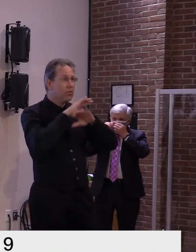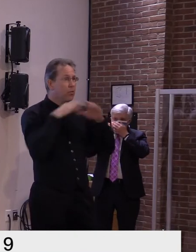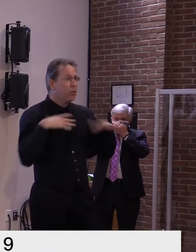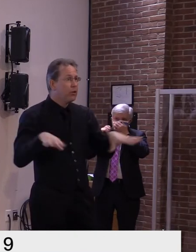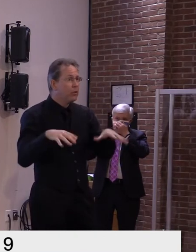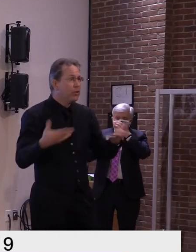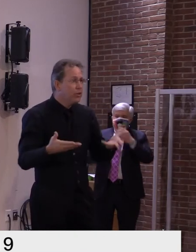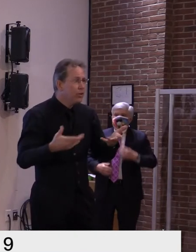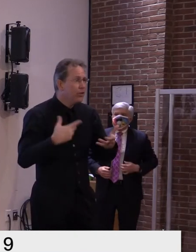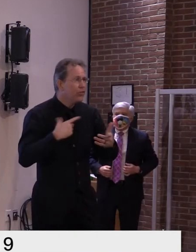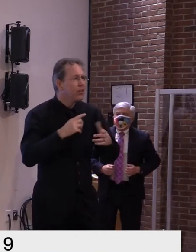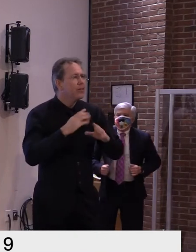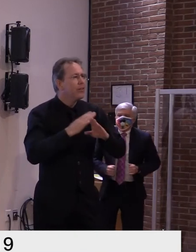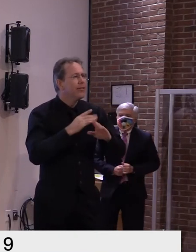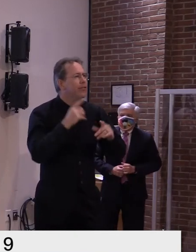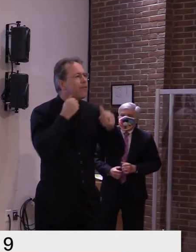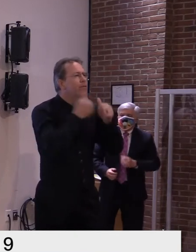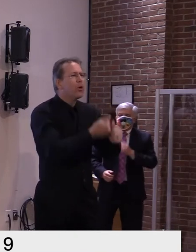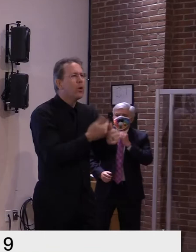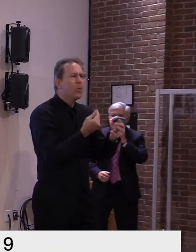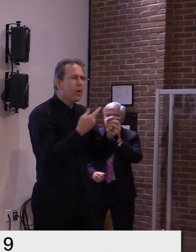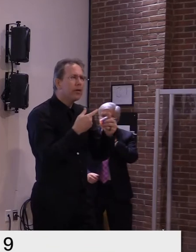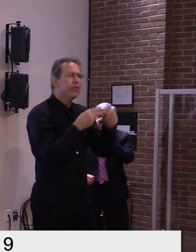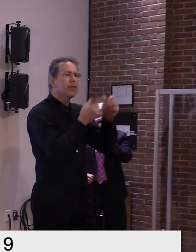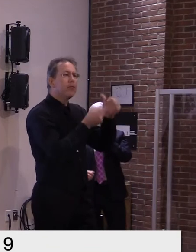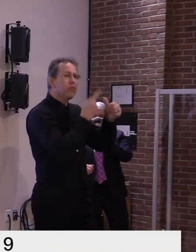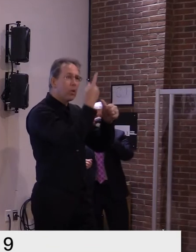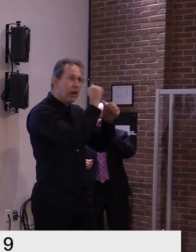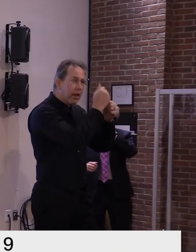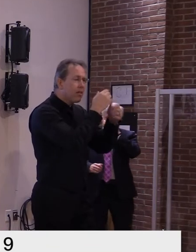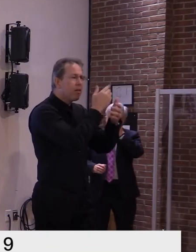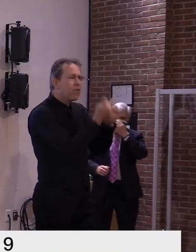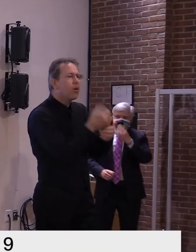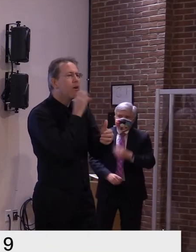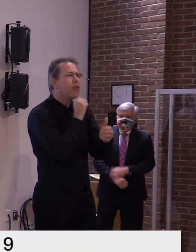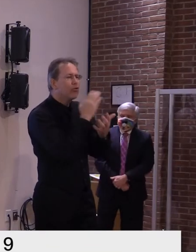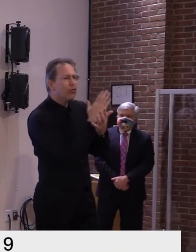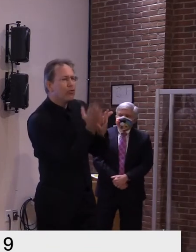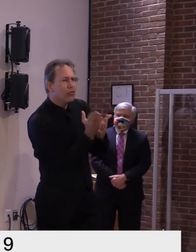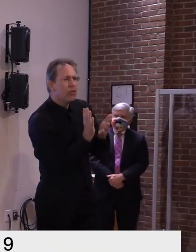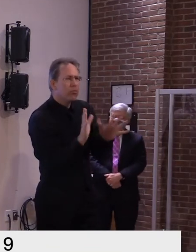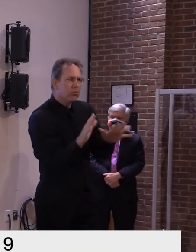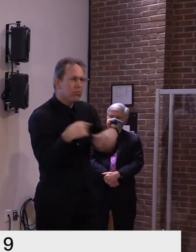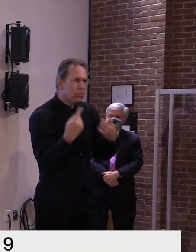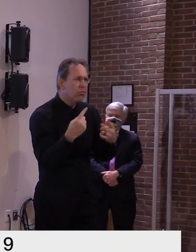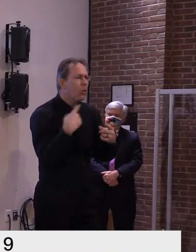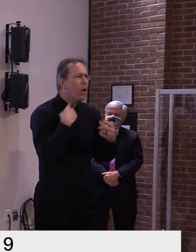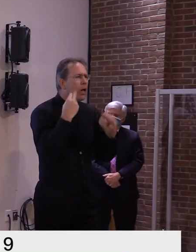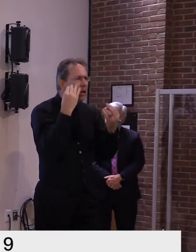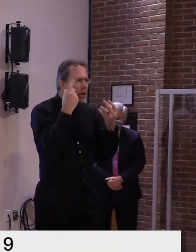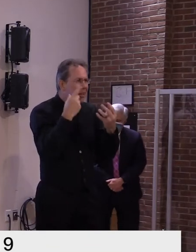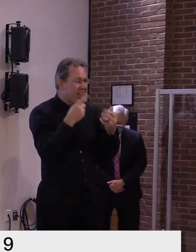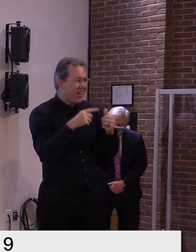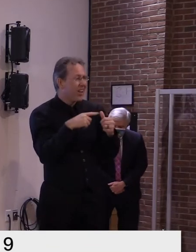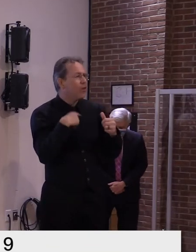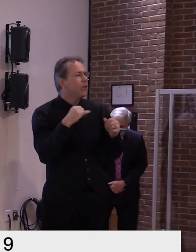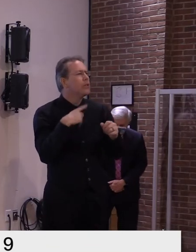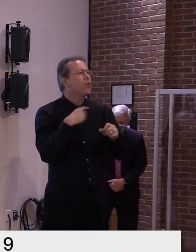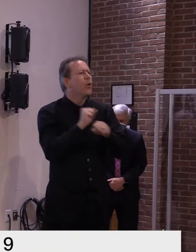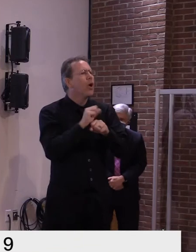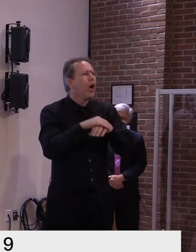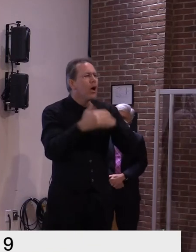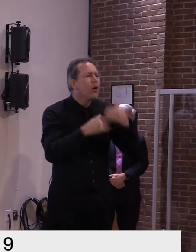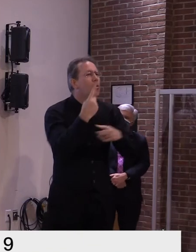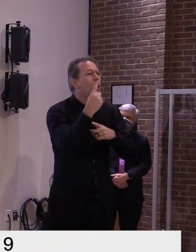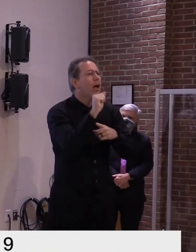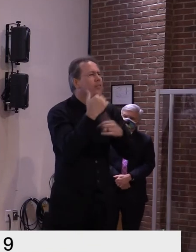we were still contemplating what the nuances of what is now happening in 1A and the eventual clarification of the